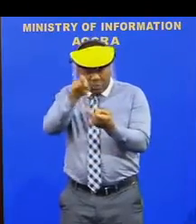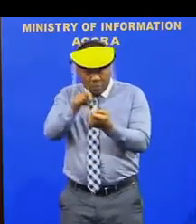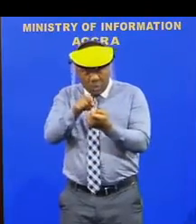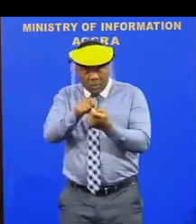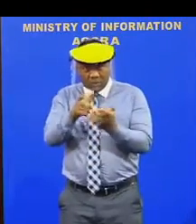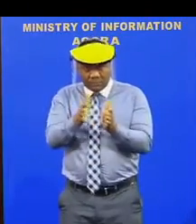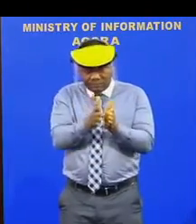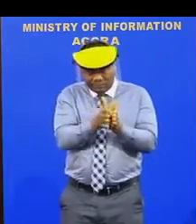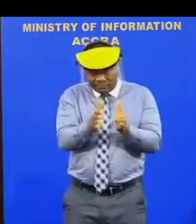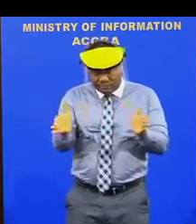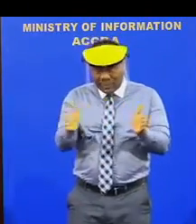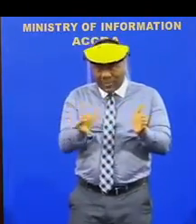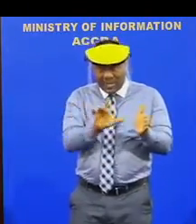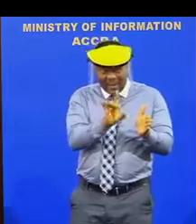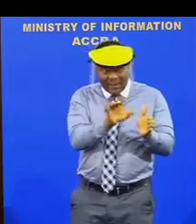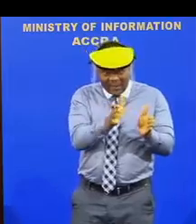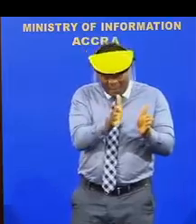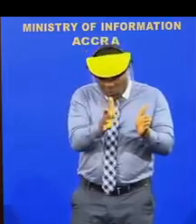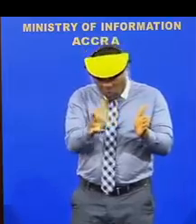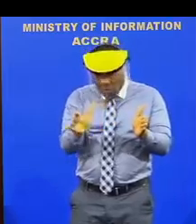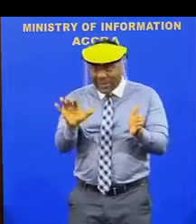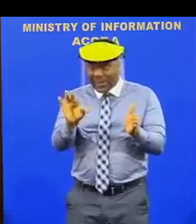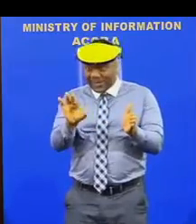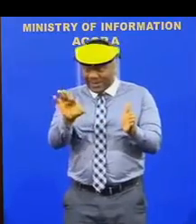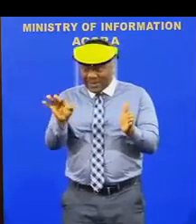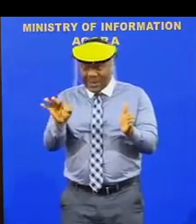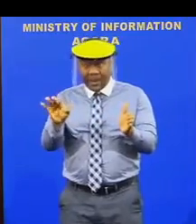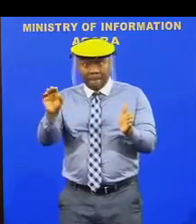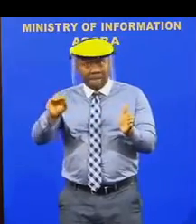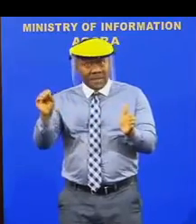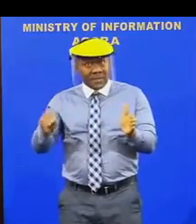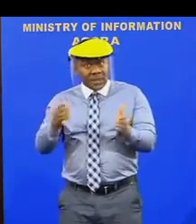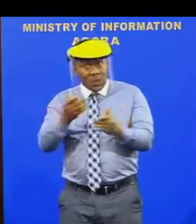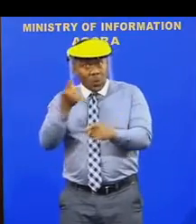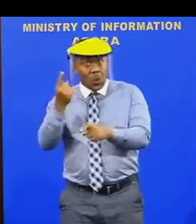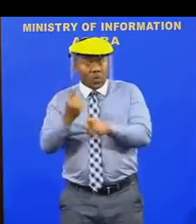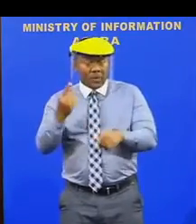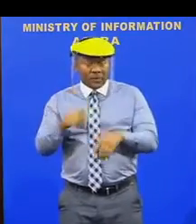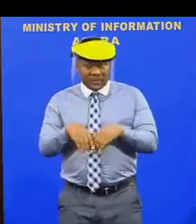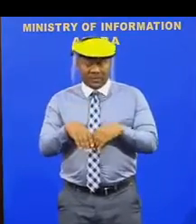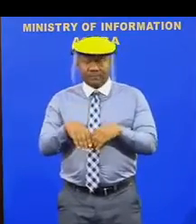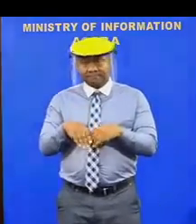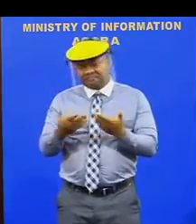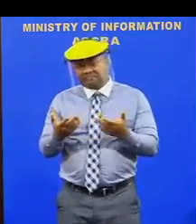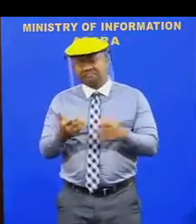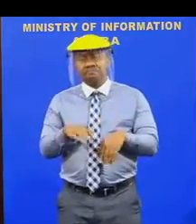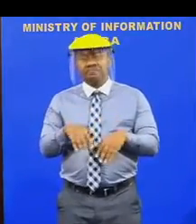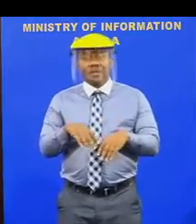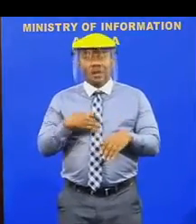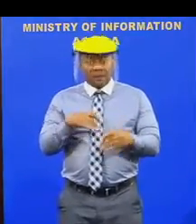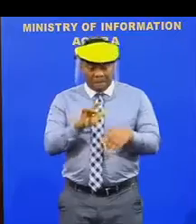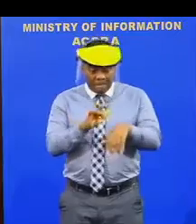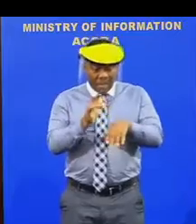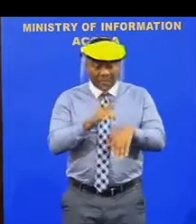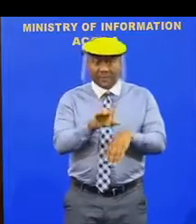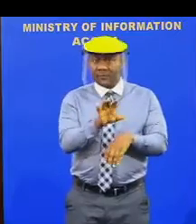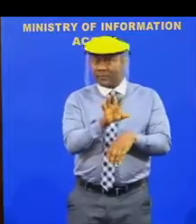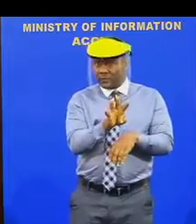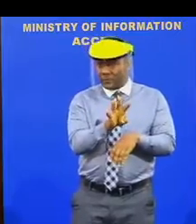between 85 and 99% and a sensitivity of between 4 and